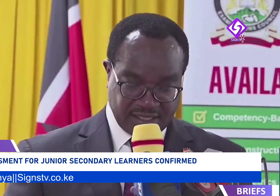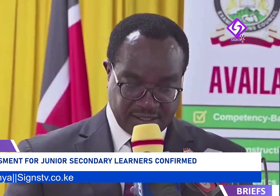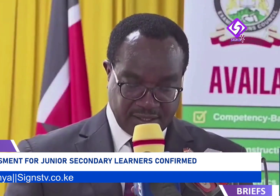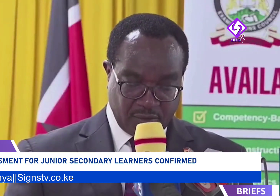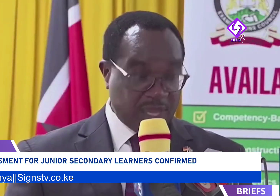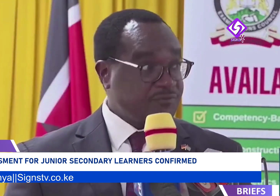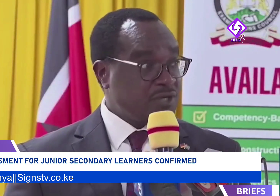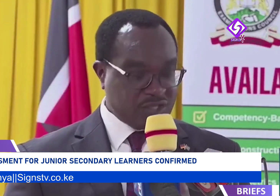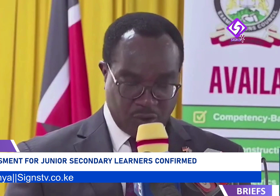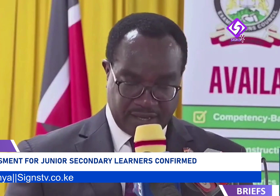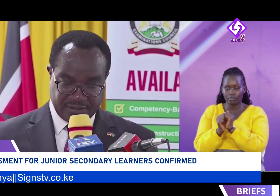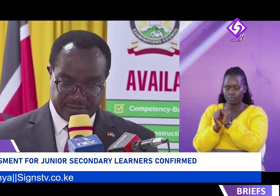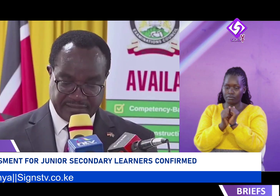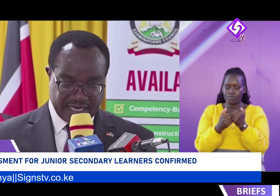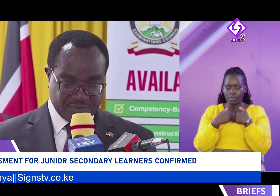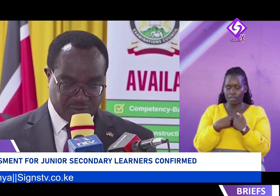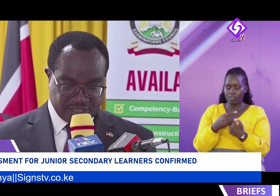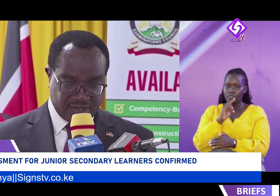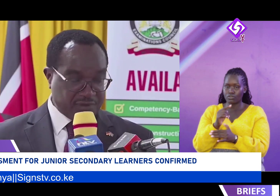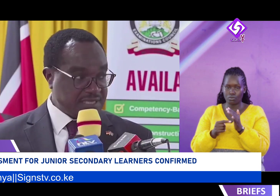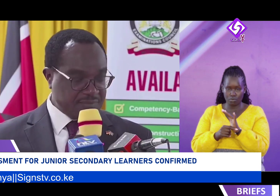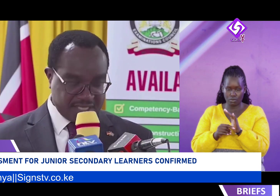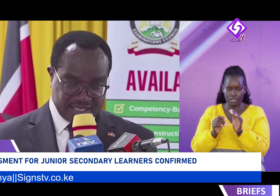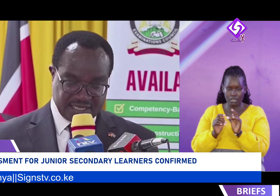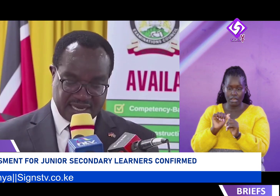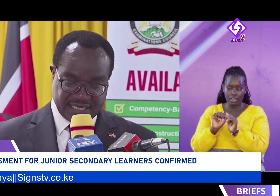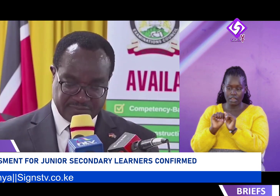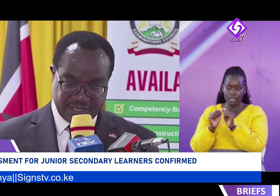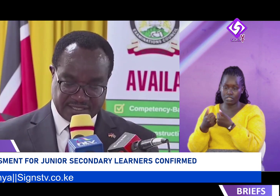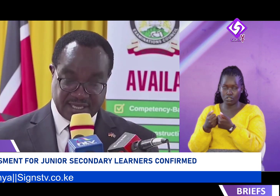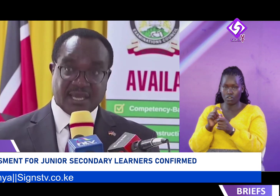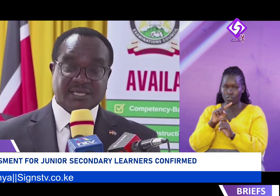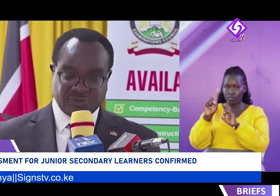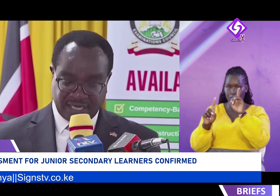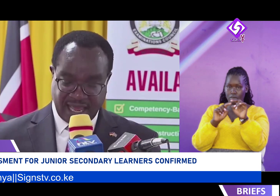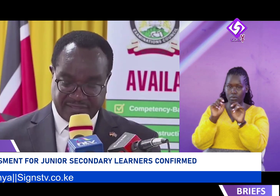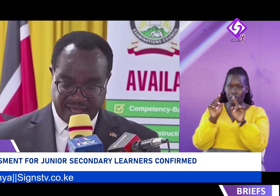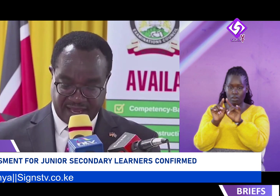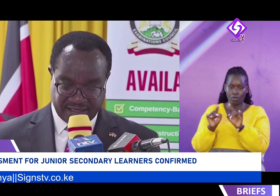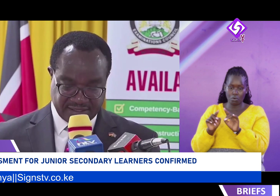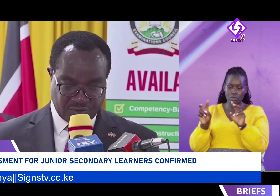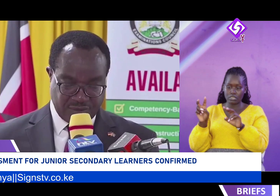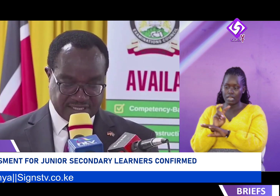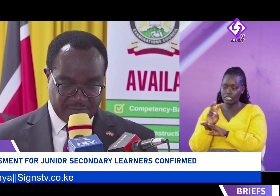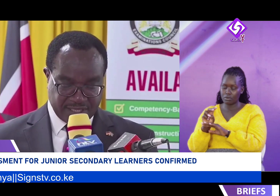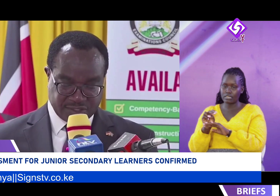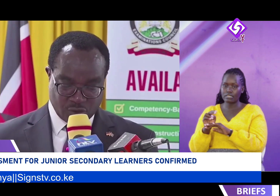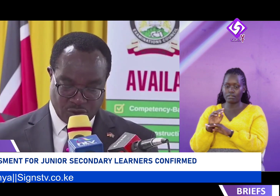Jointly, we have to ensure that the administration of examinations and assessments strictly adhere to the established rules